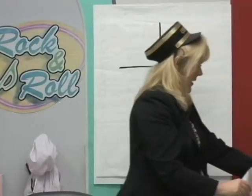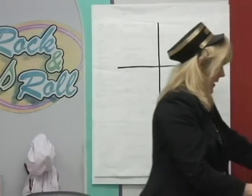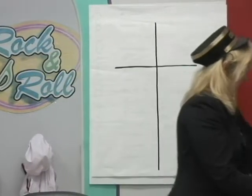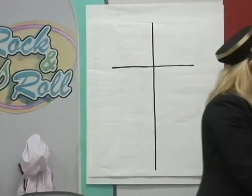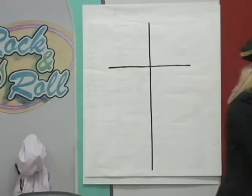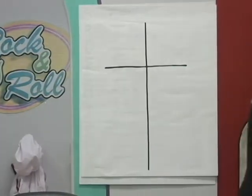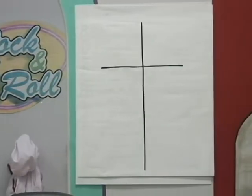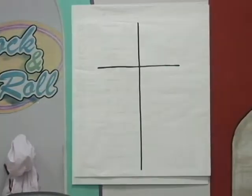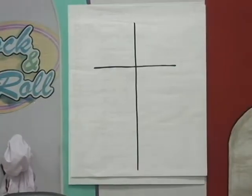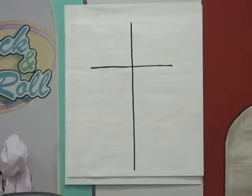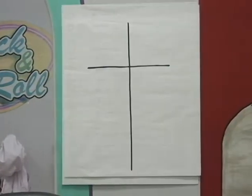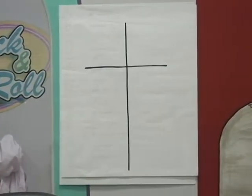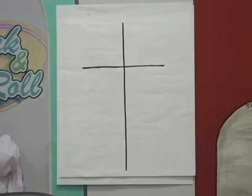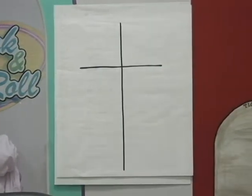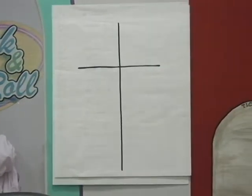us.